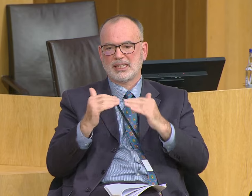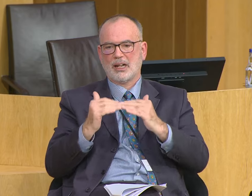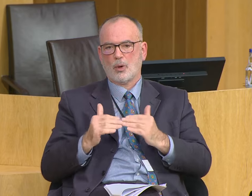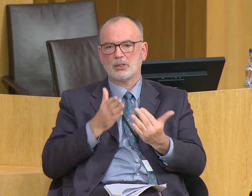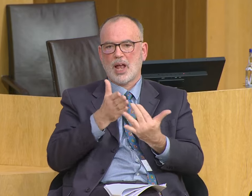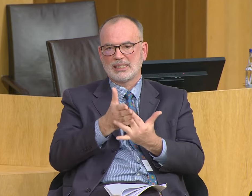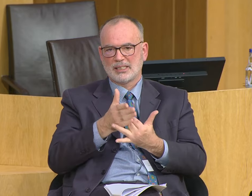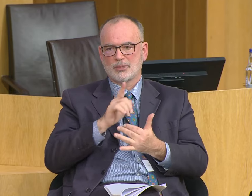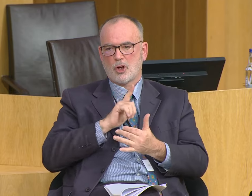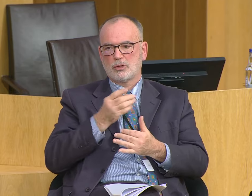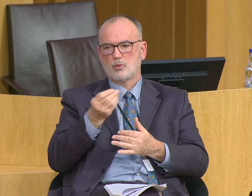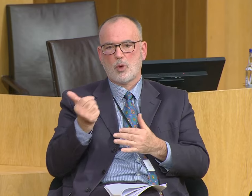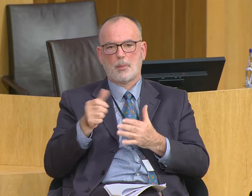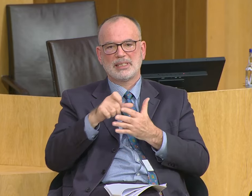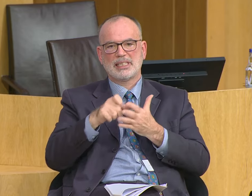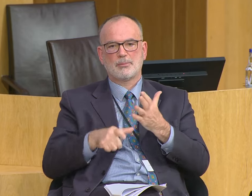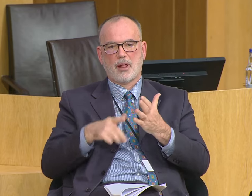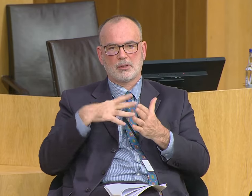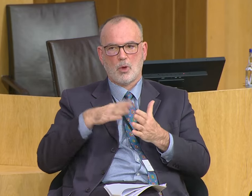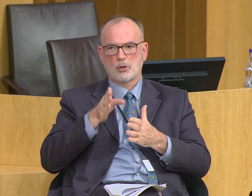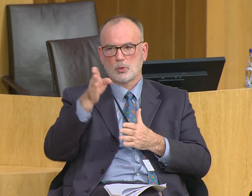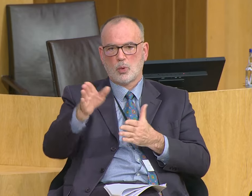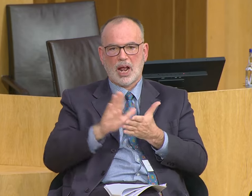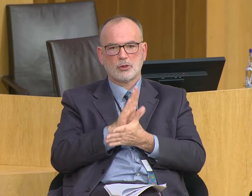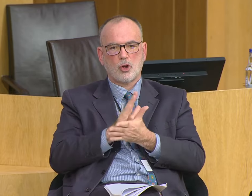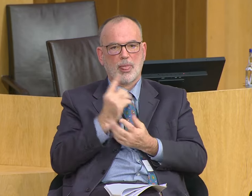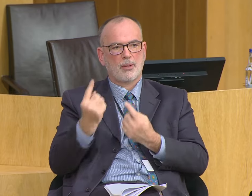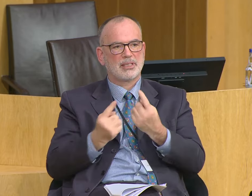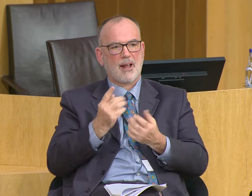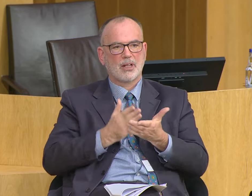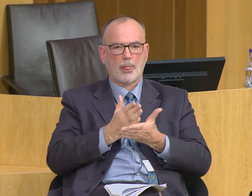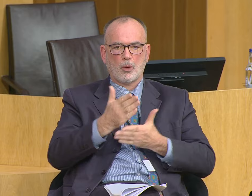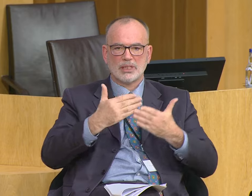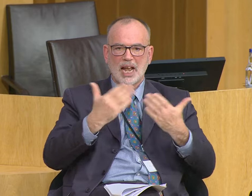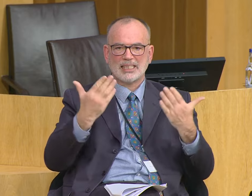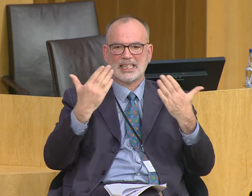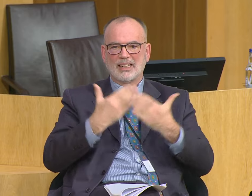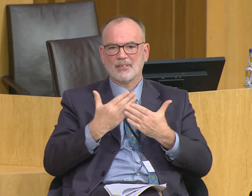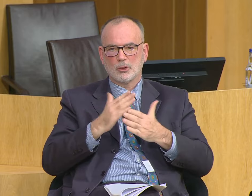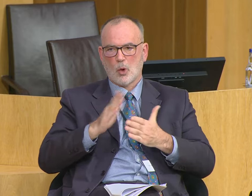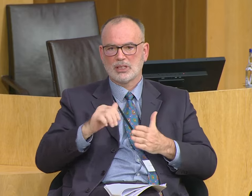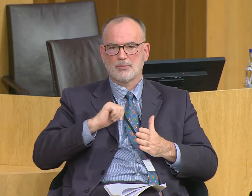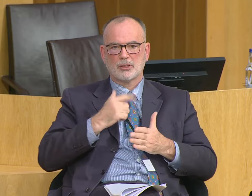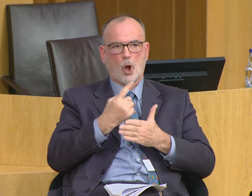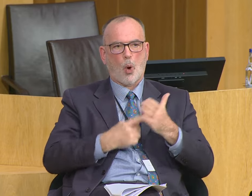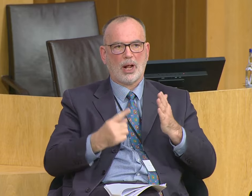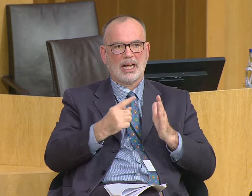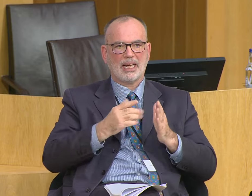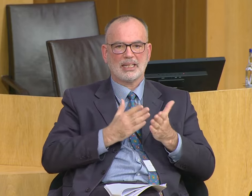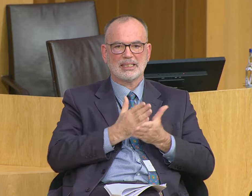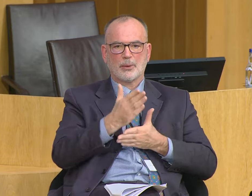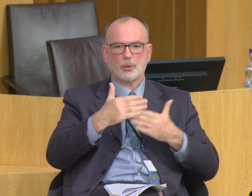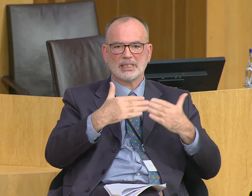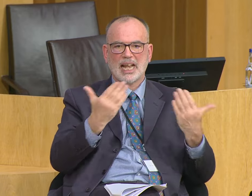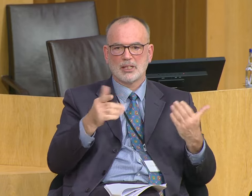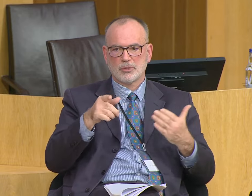that everybody has equal access to their services. Because whether a disabled person, they want to go and enjoy themselves, they want to enjoy their day, their night. It shouldn't